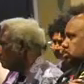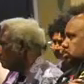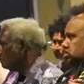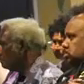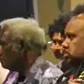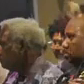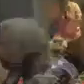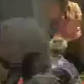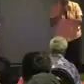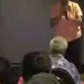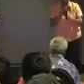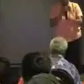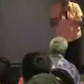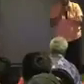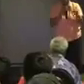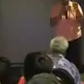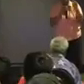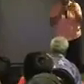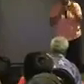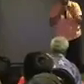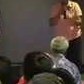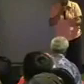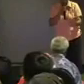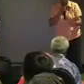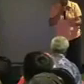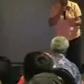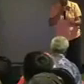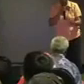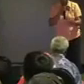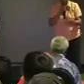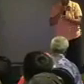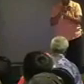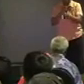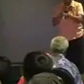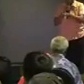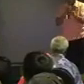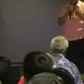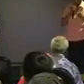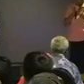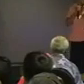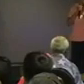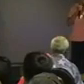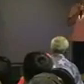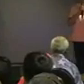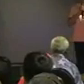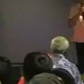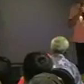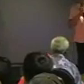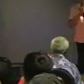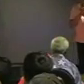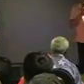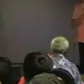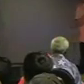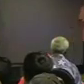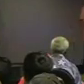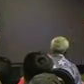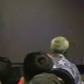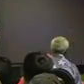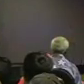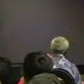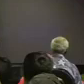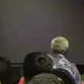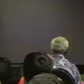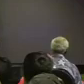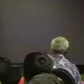changes, take on board your dependents, tax you accordingly, and pay the tax to us. I'm